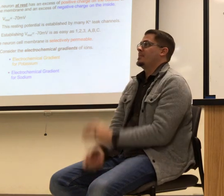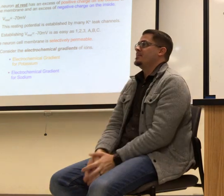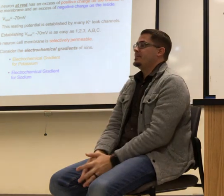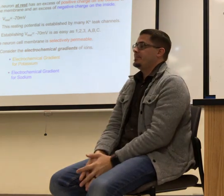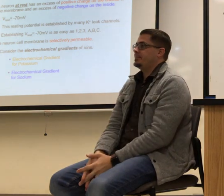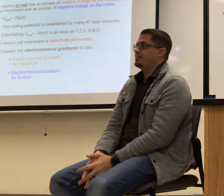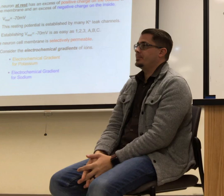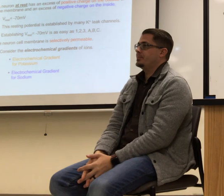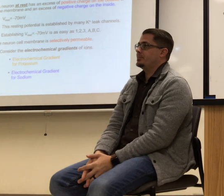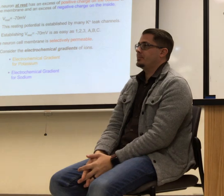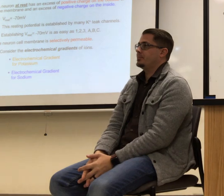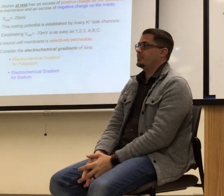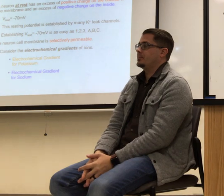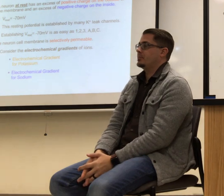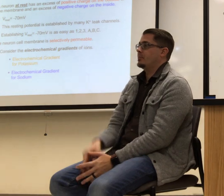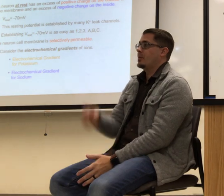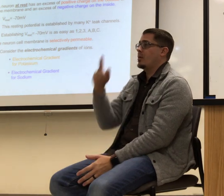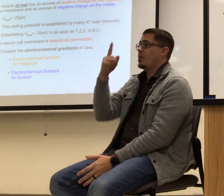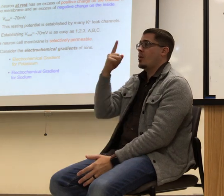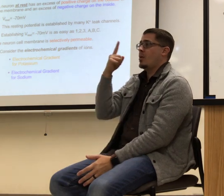It only leaks sodium.